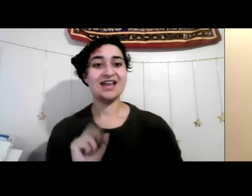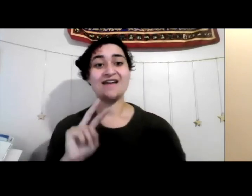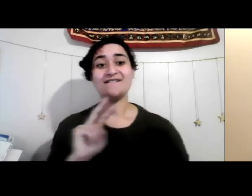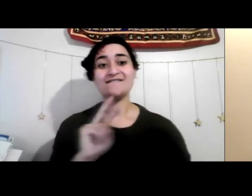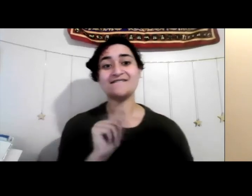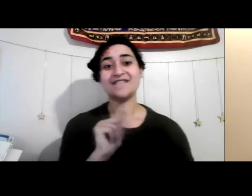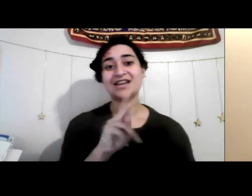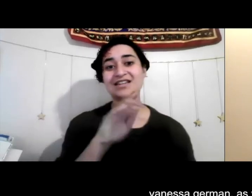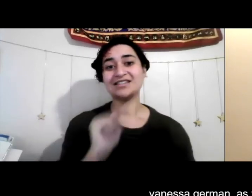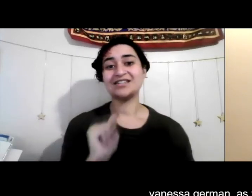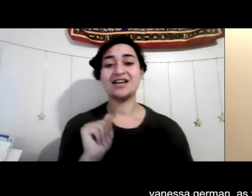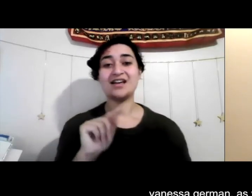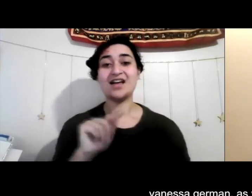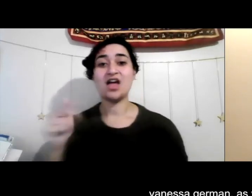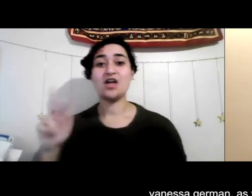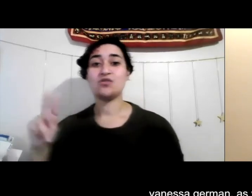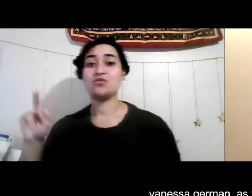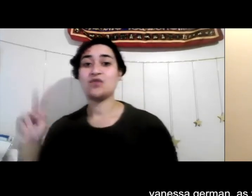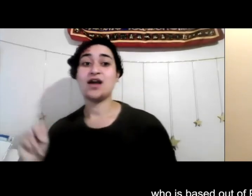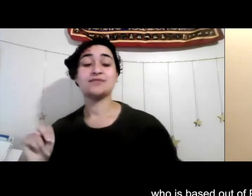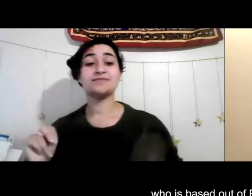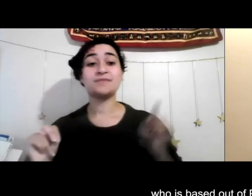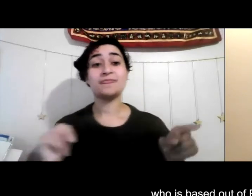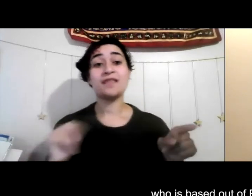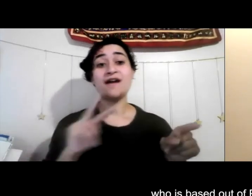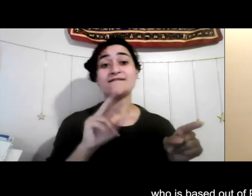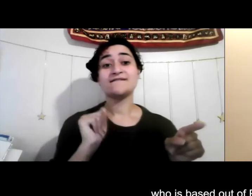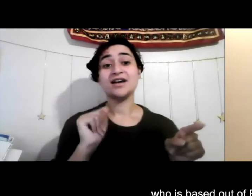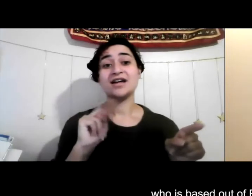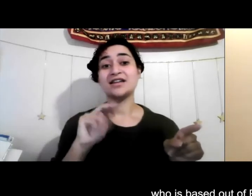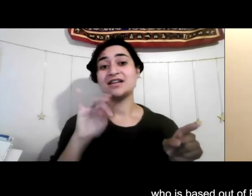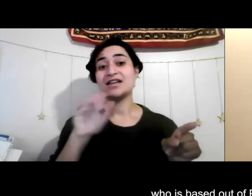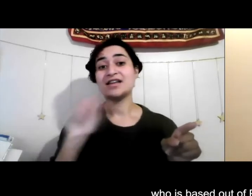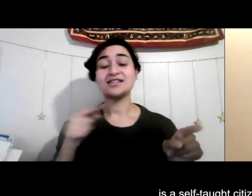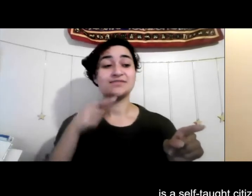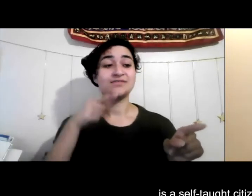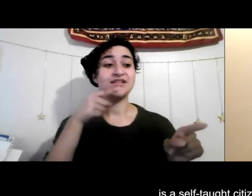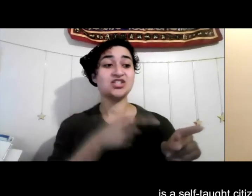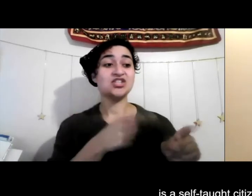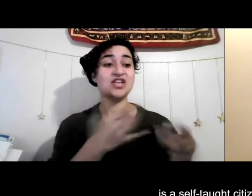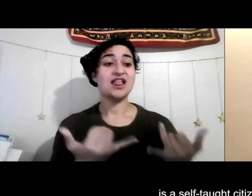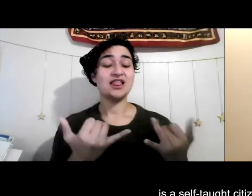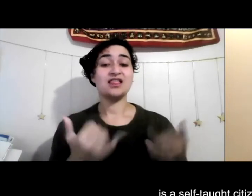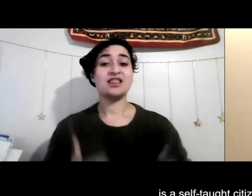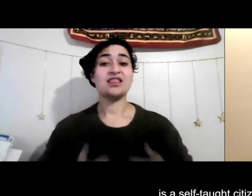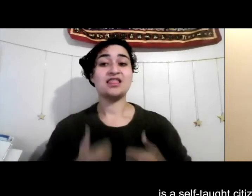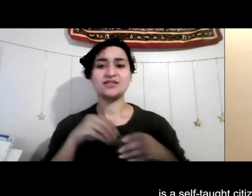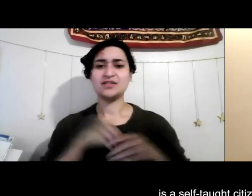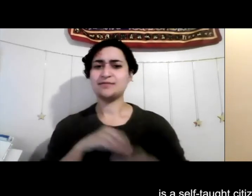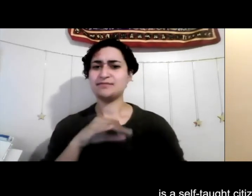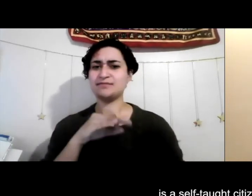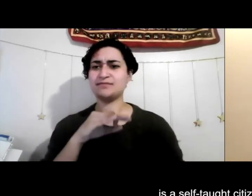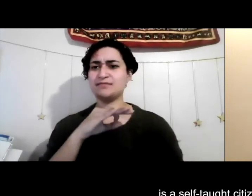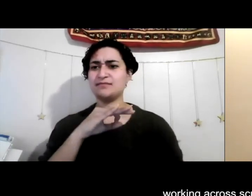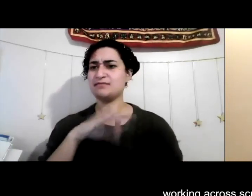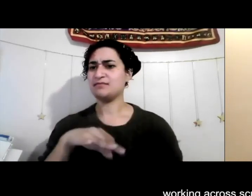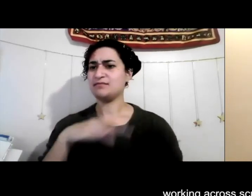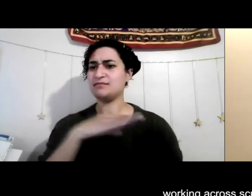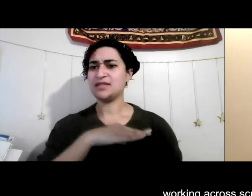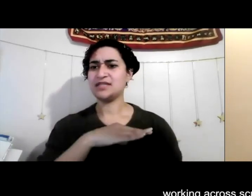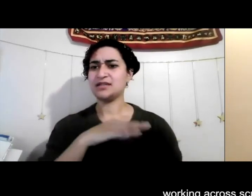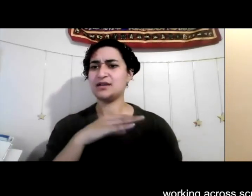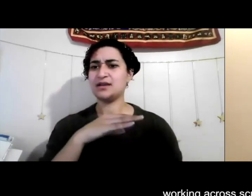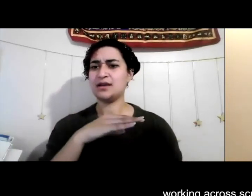Dennis. Vanessa German, as you know, who is based out of Pittsburgh, is a self-taught citizen artist